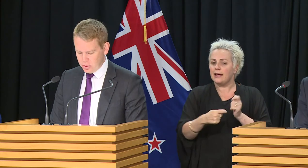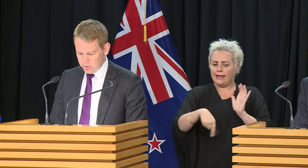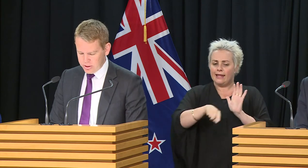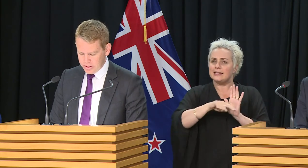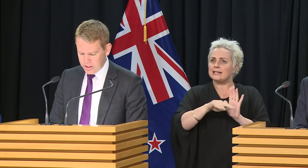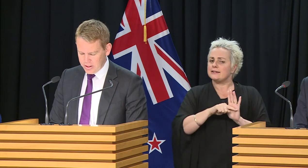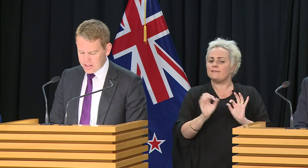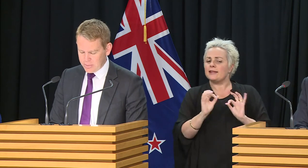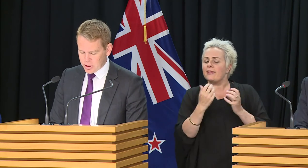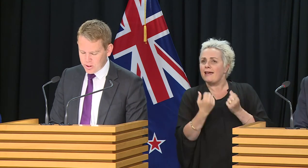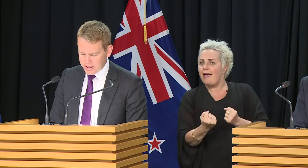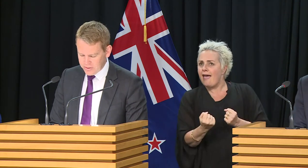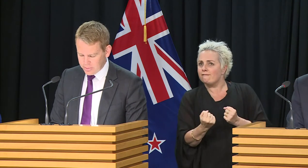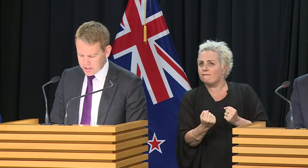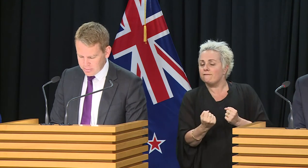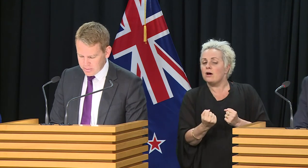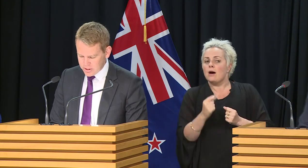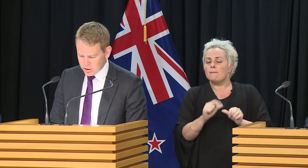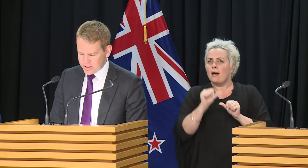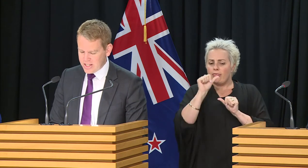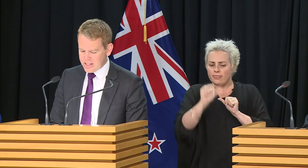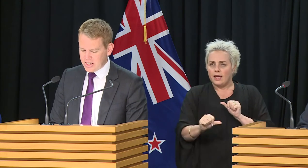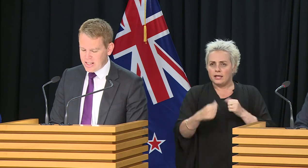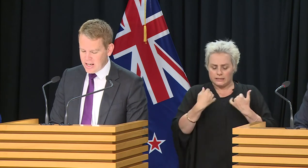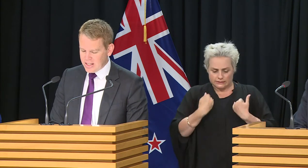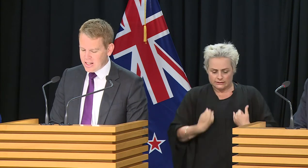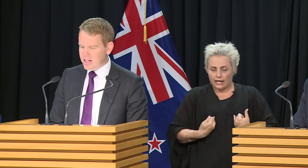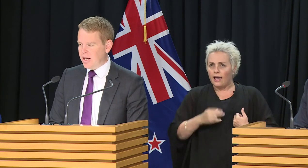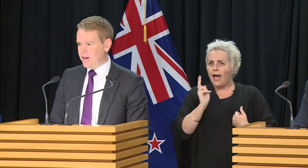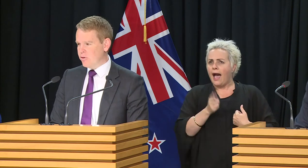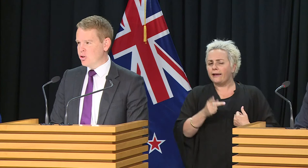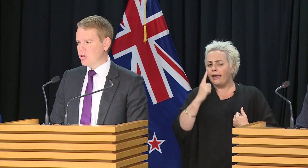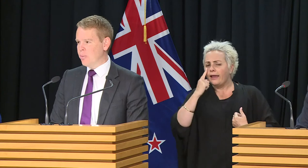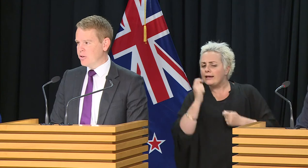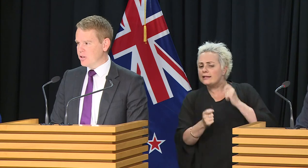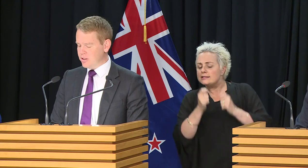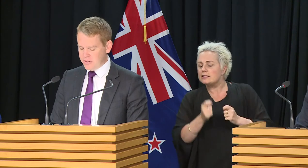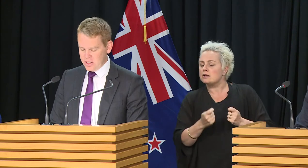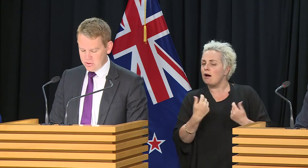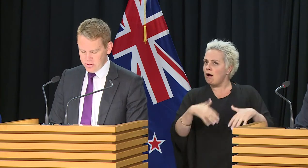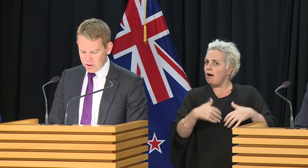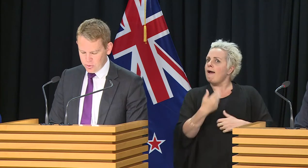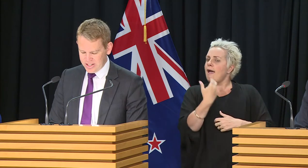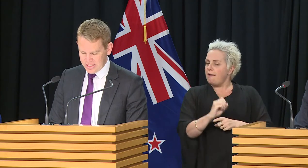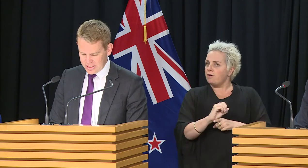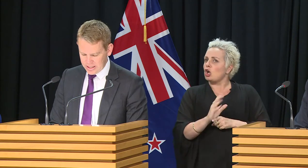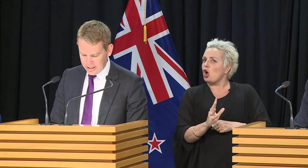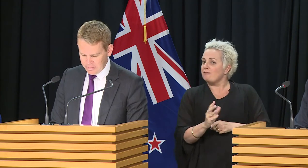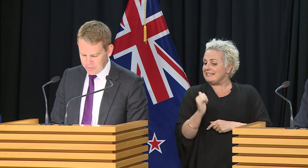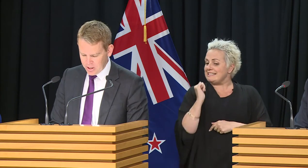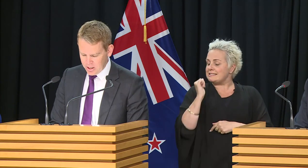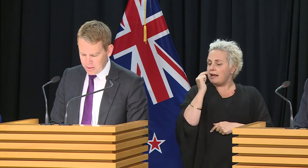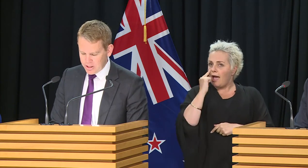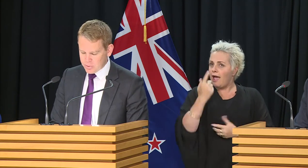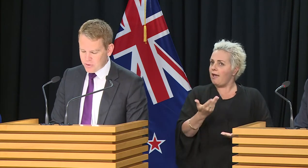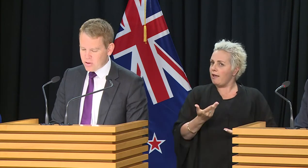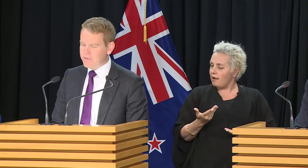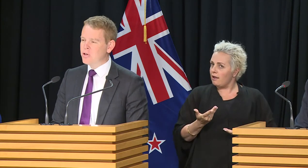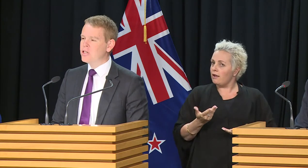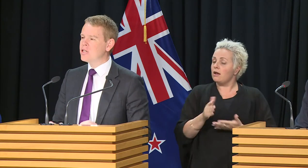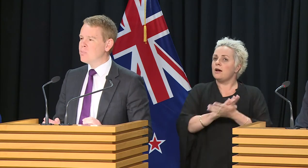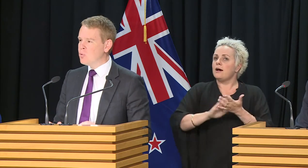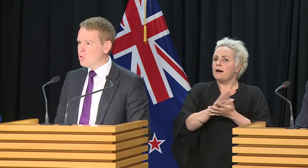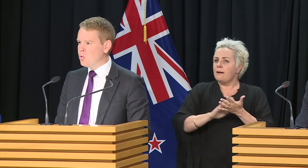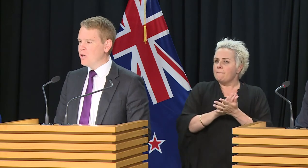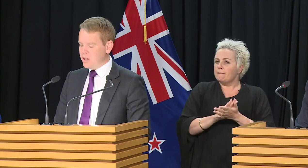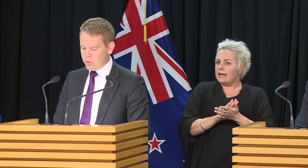negative result. They subsequently developed symptoms, got tested again, and they returned a positive test result yesterday. That means we've got a